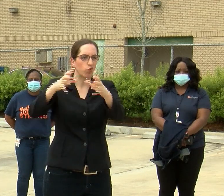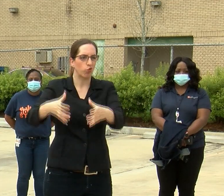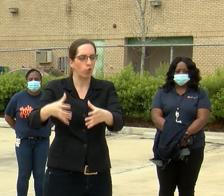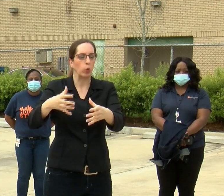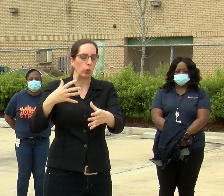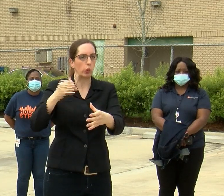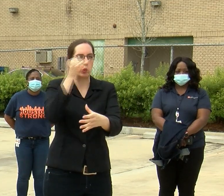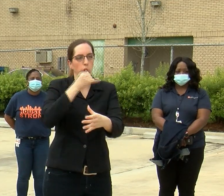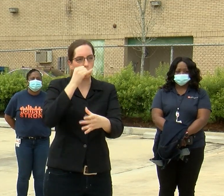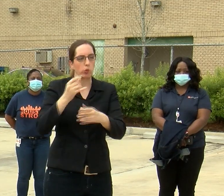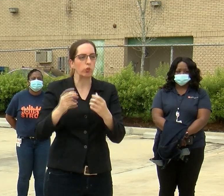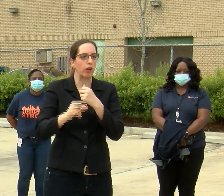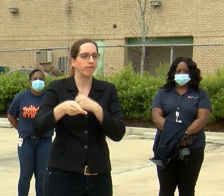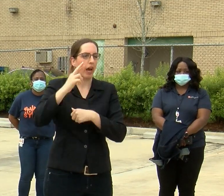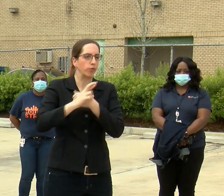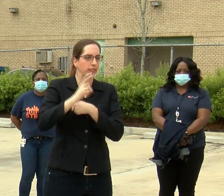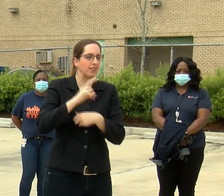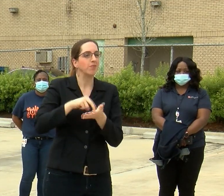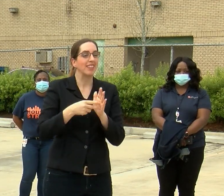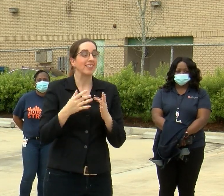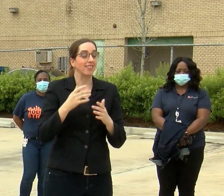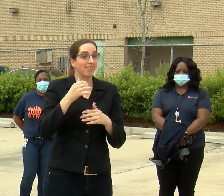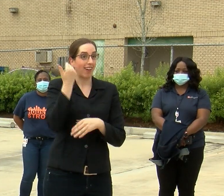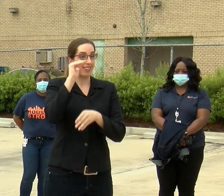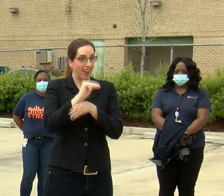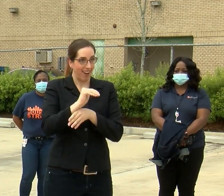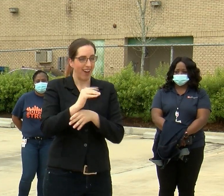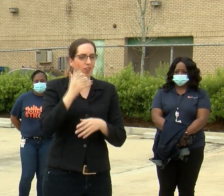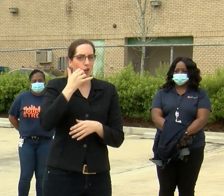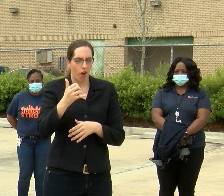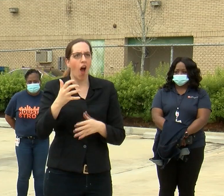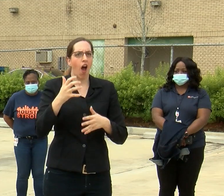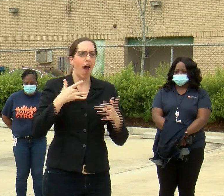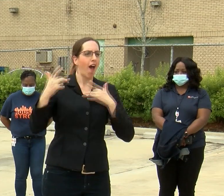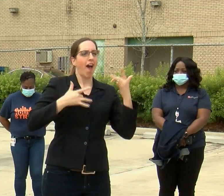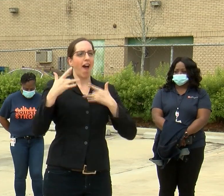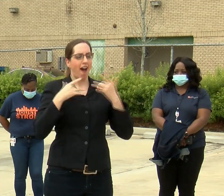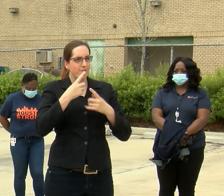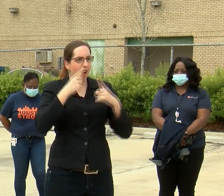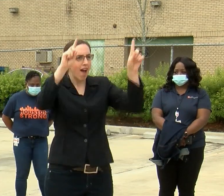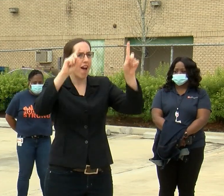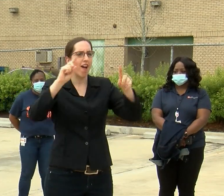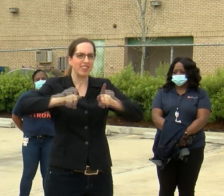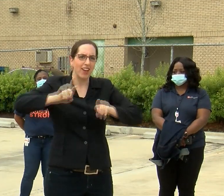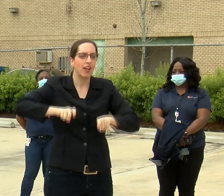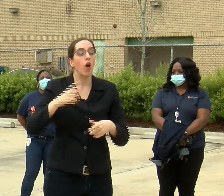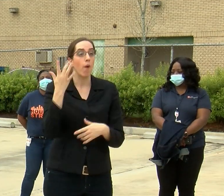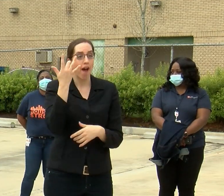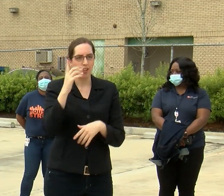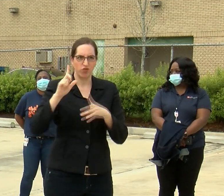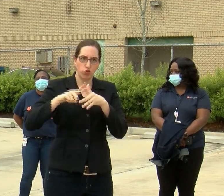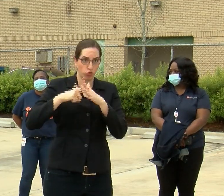affected adversely. But he was so excited last night when he got the call that this testing facility would be here. He has been advocating and fighting for this